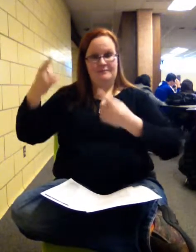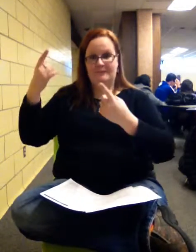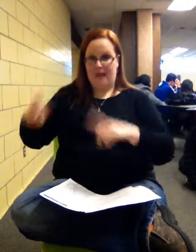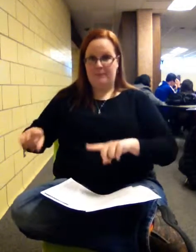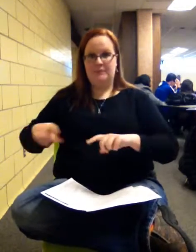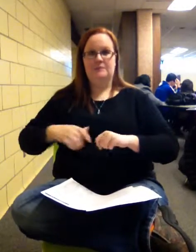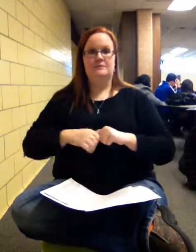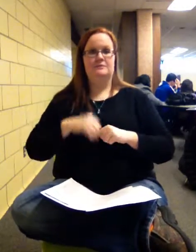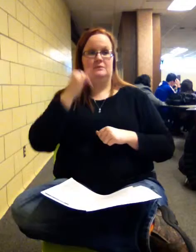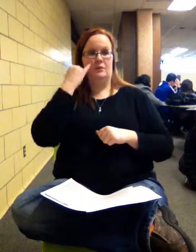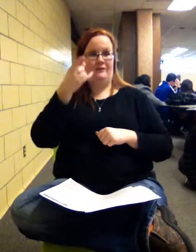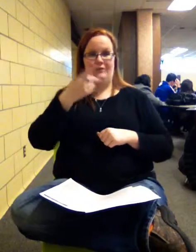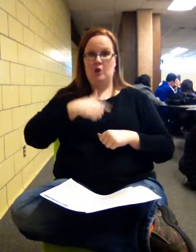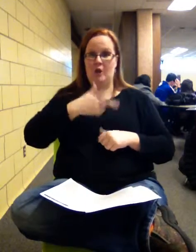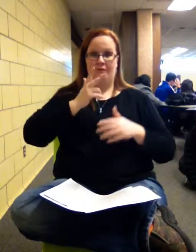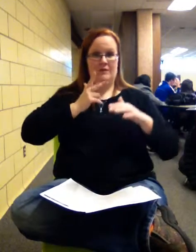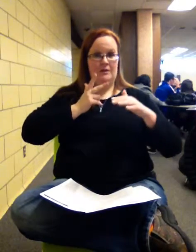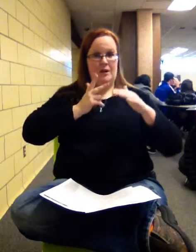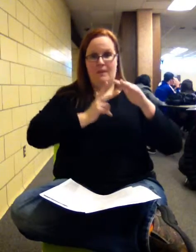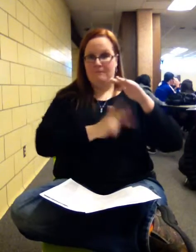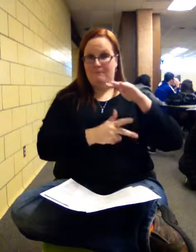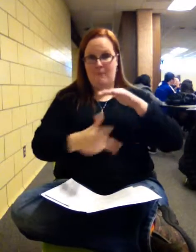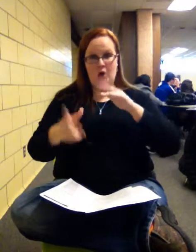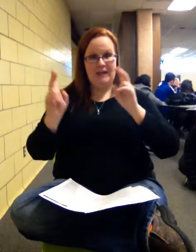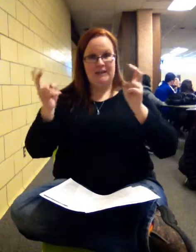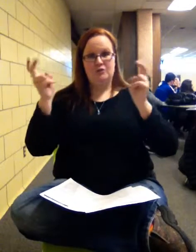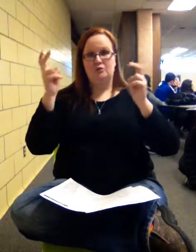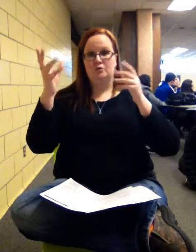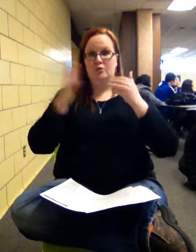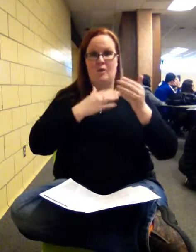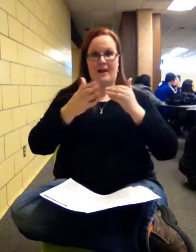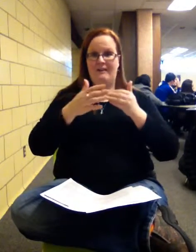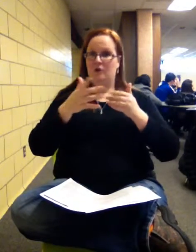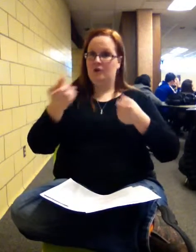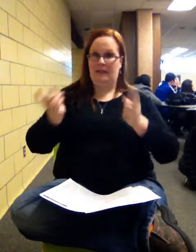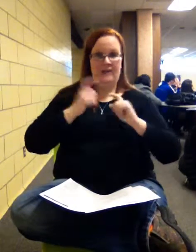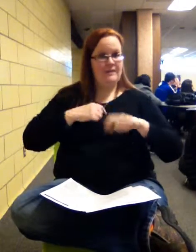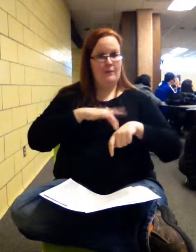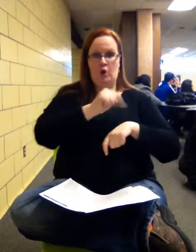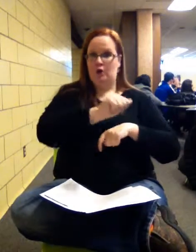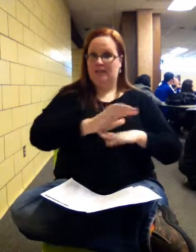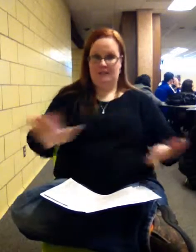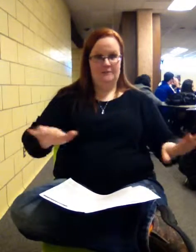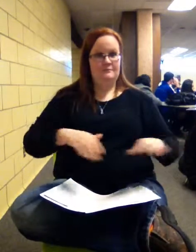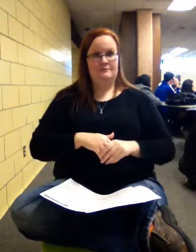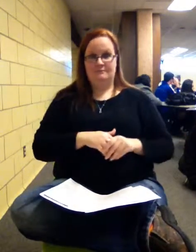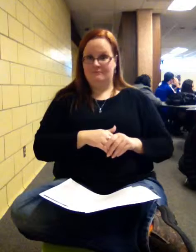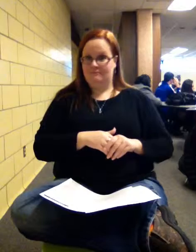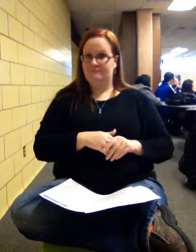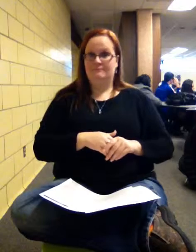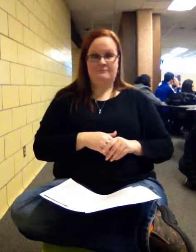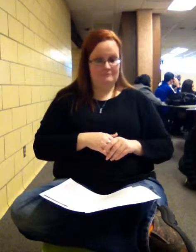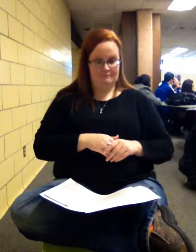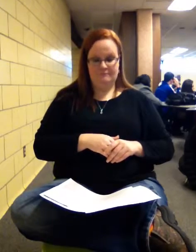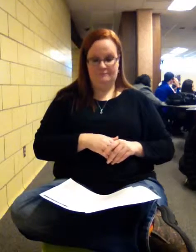with parking that day, if you're going to be gone that day, whatever, hand it in early. Okay? Once